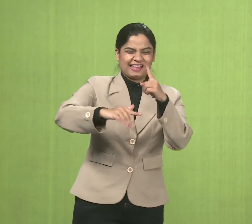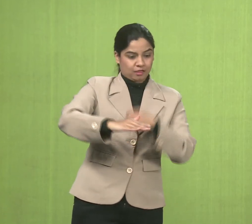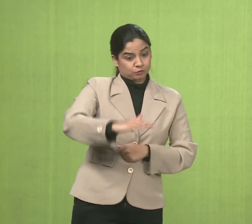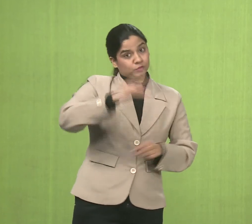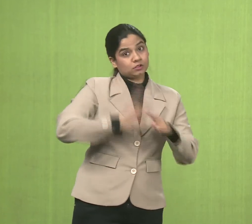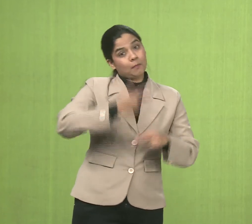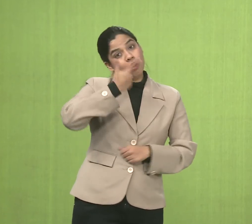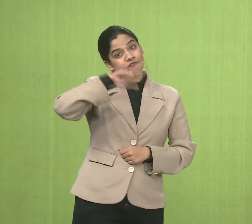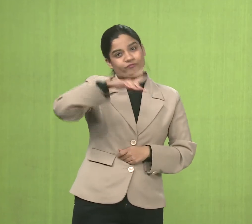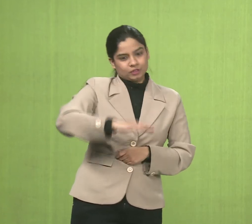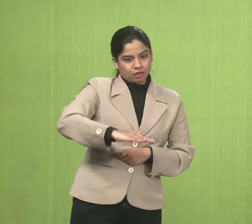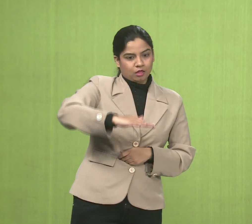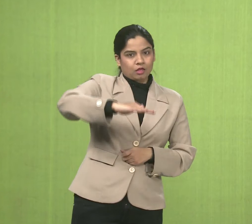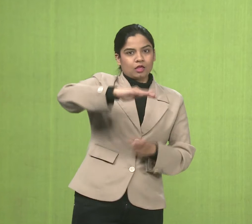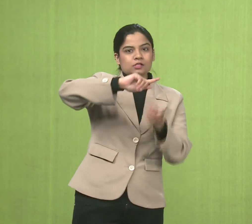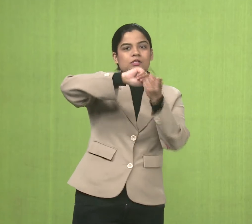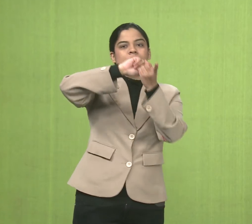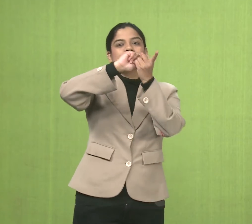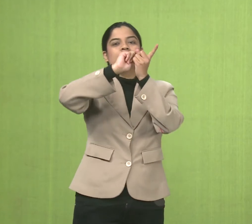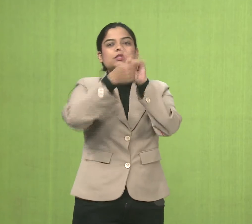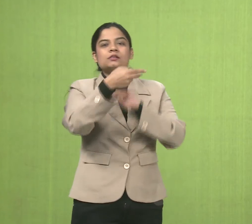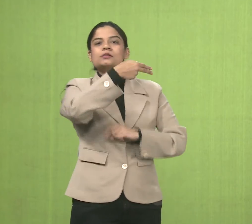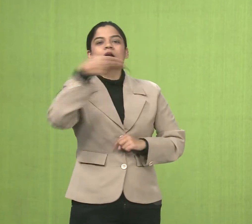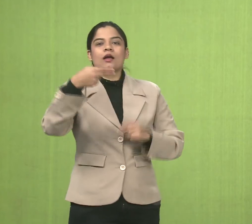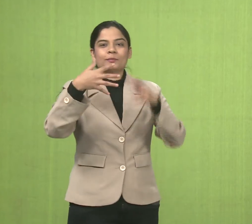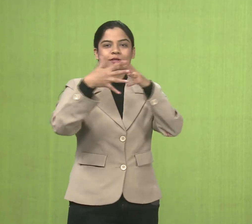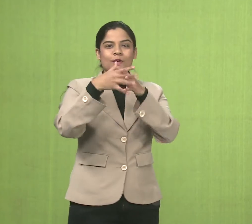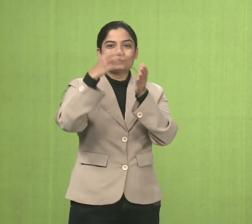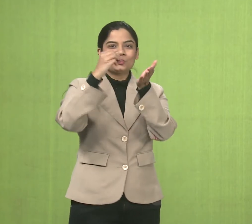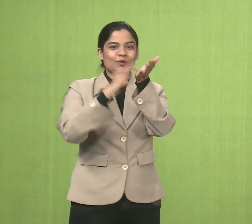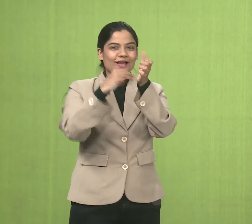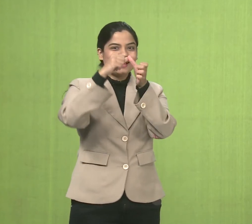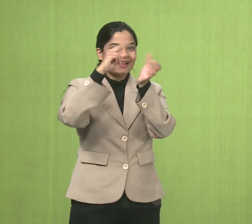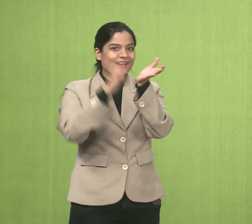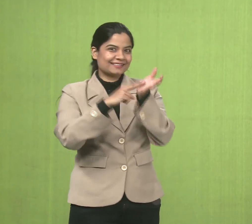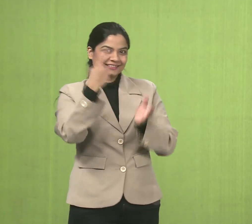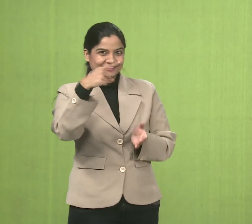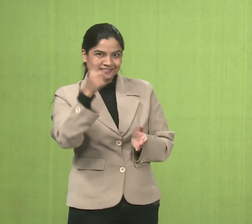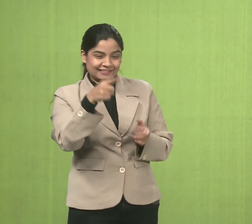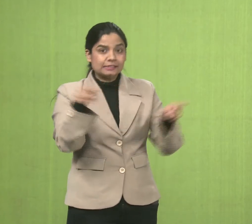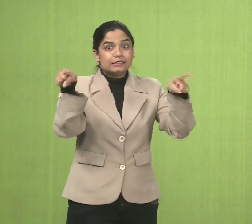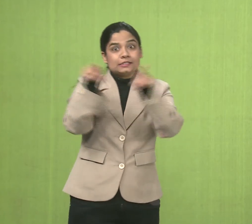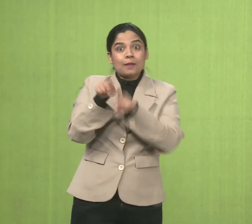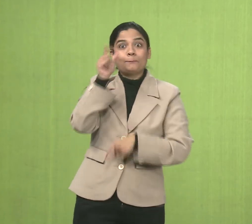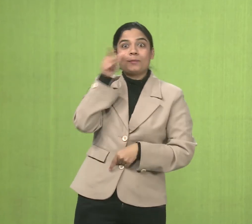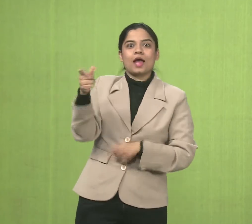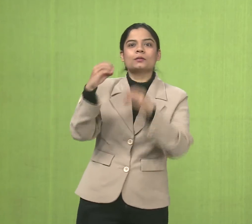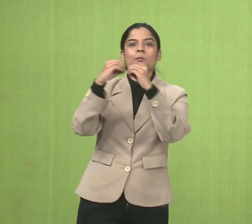girl is a small person. So that girl starts to turn into a woman now. So that is that.